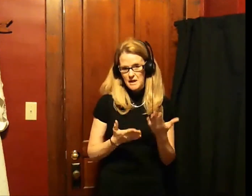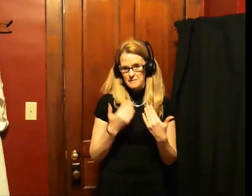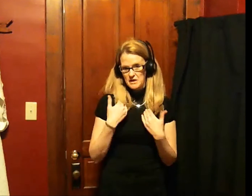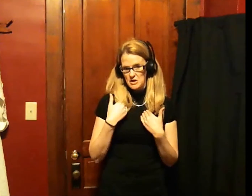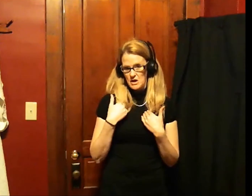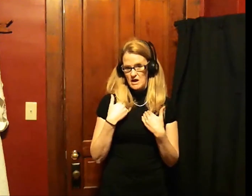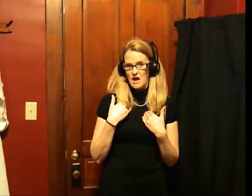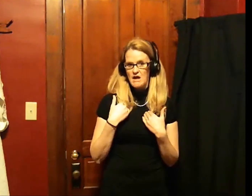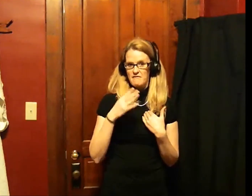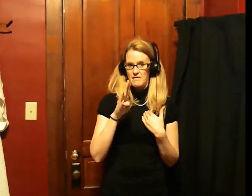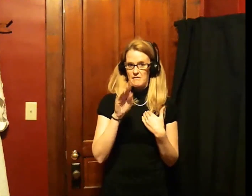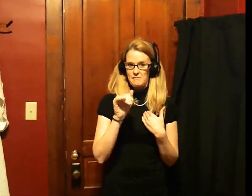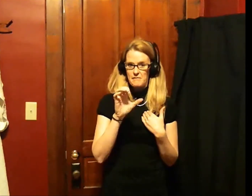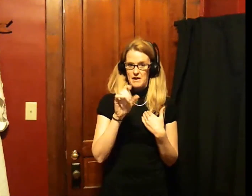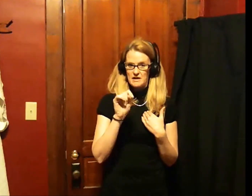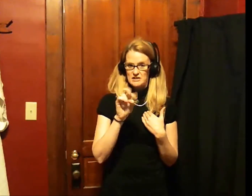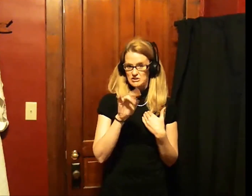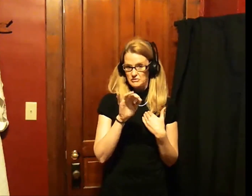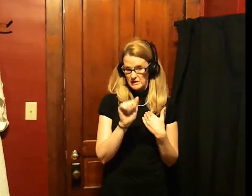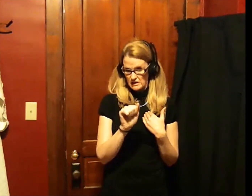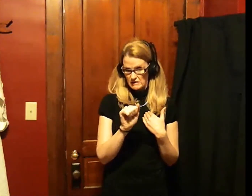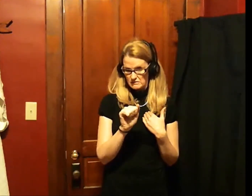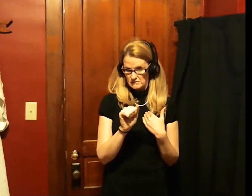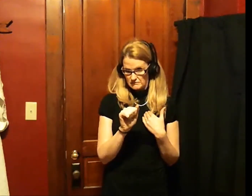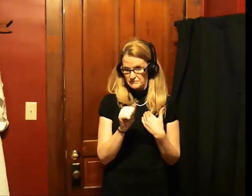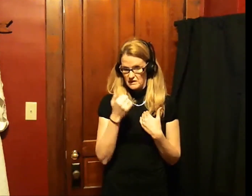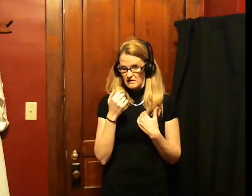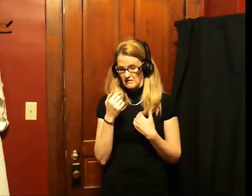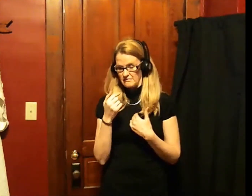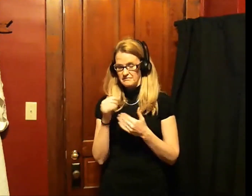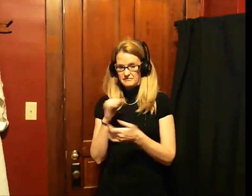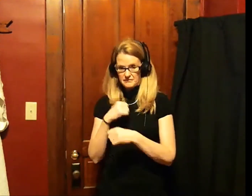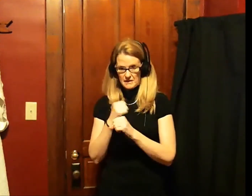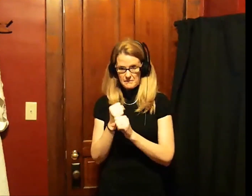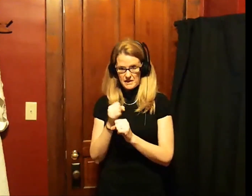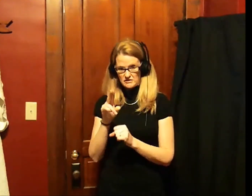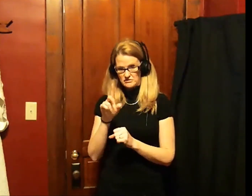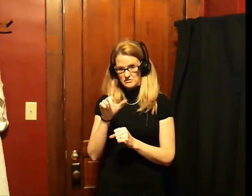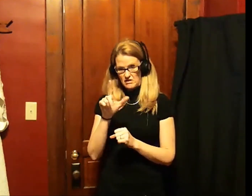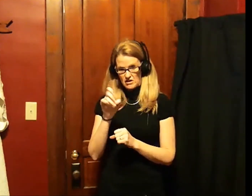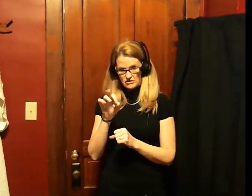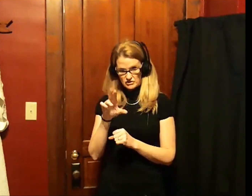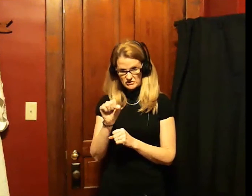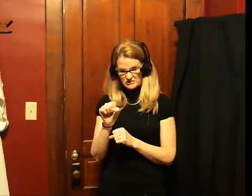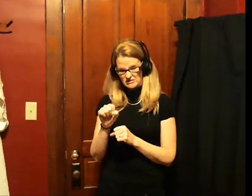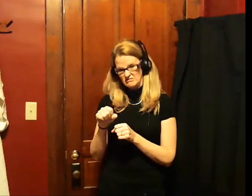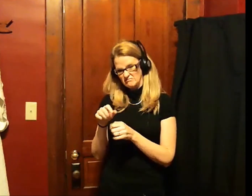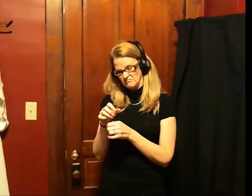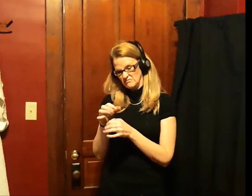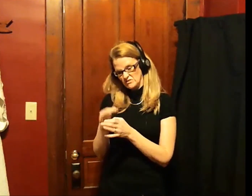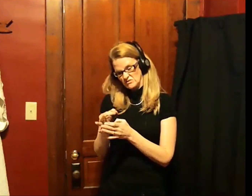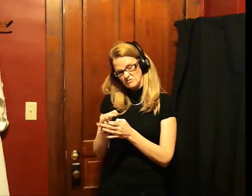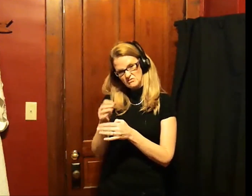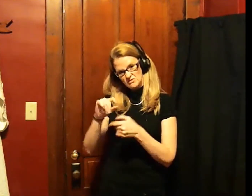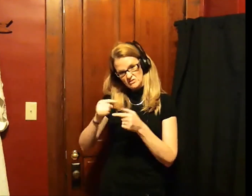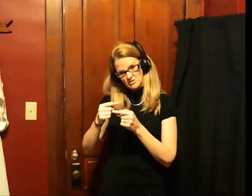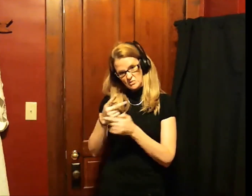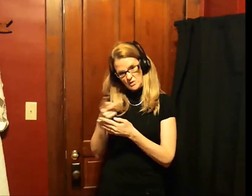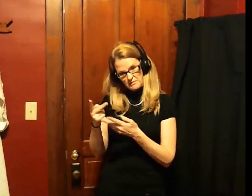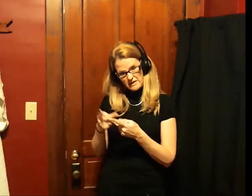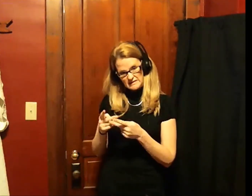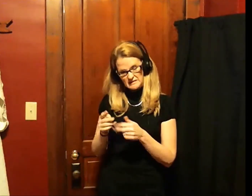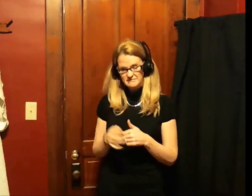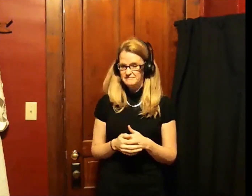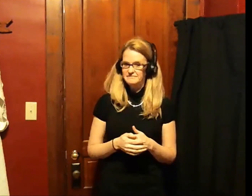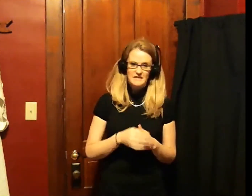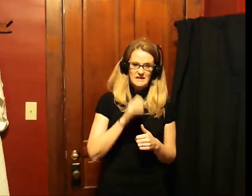irritated areas, or perhaps thinks you may have the bacteria that cause ulcers, they'll take a little tissue sample. You do not feel this at all,